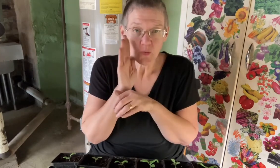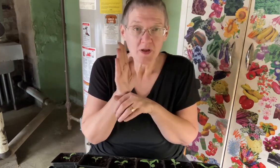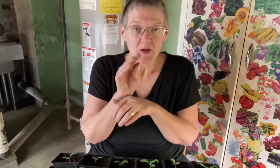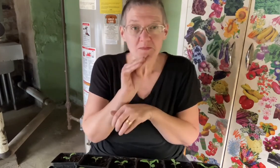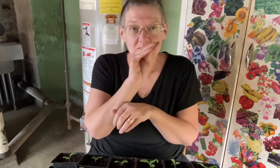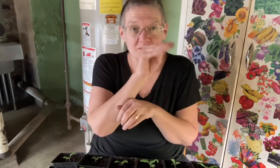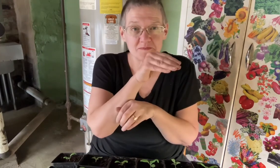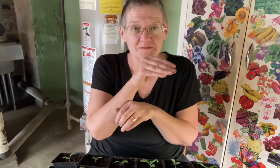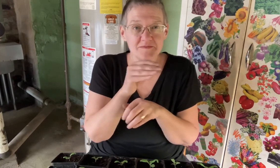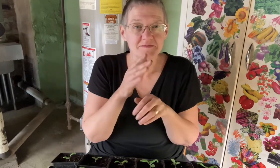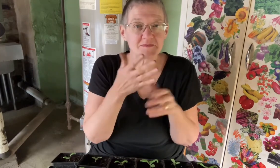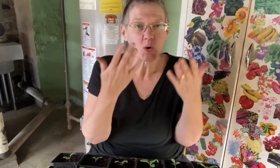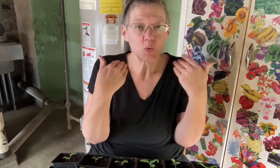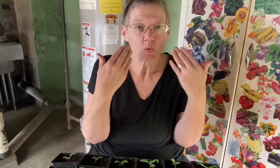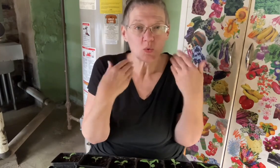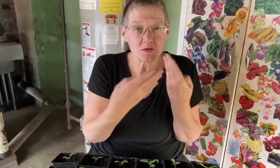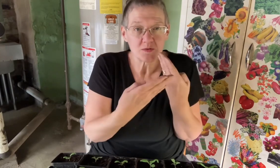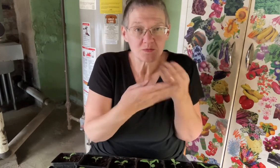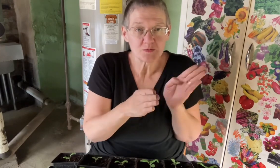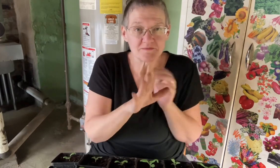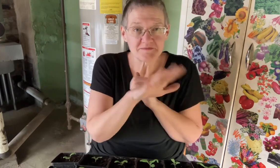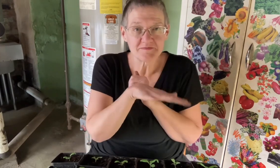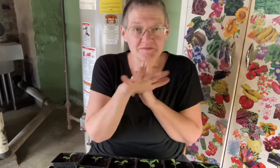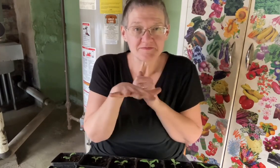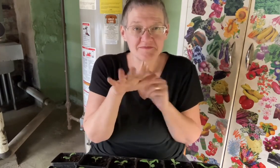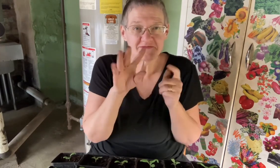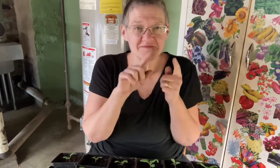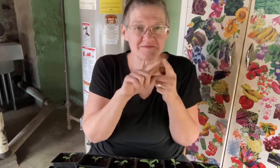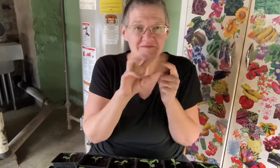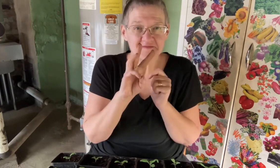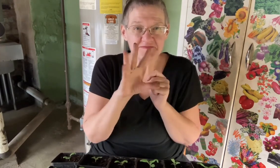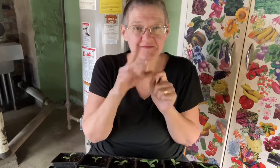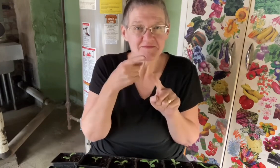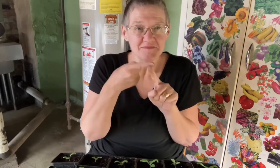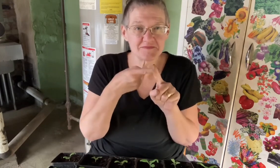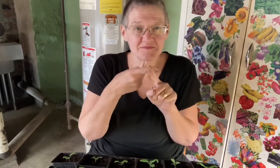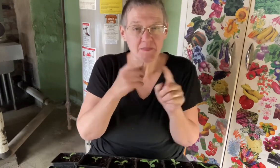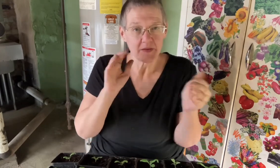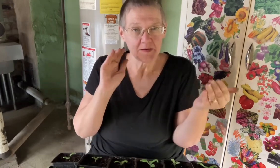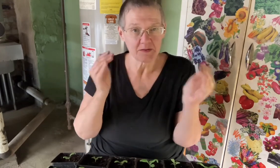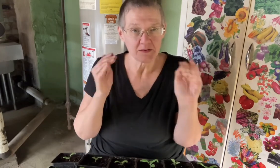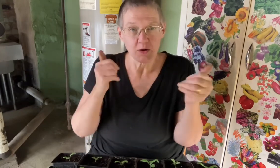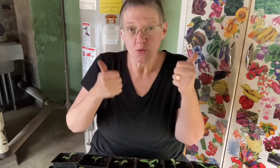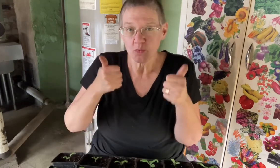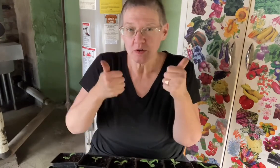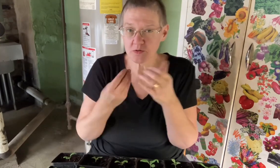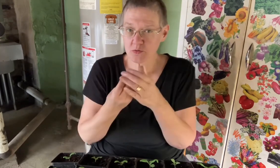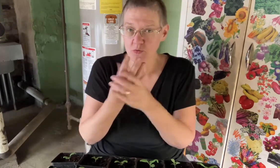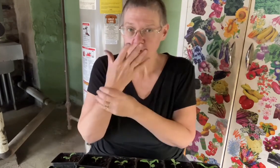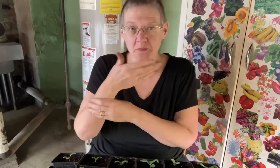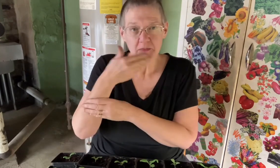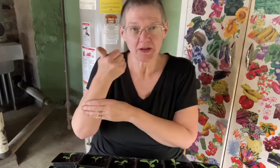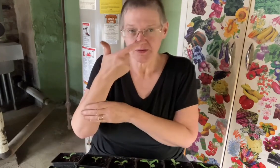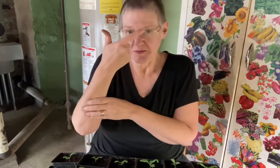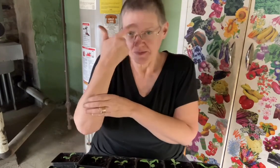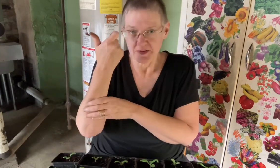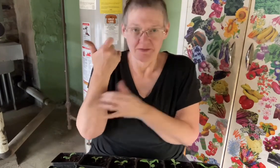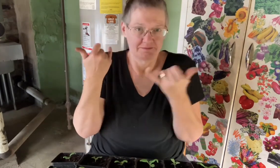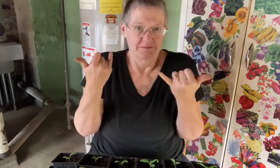6 more that we're going to pot up and put into that front room, which is 55 to 65 degrees, and then compare which